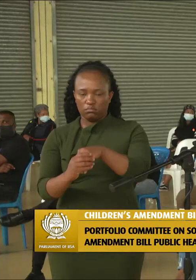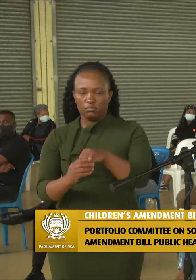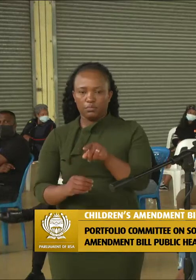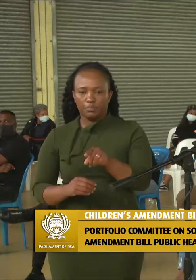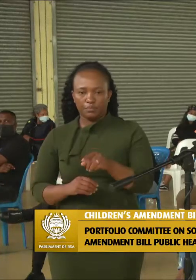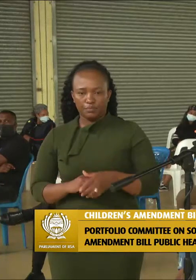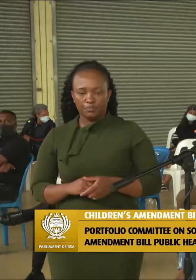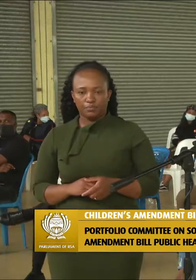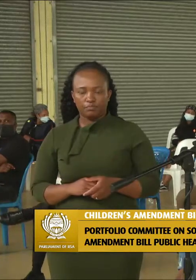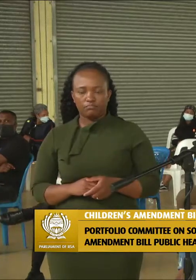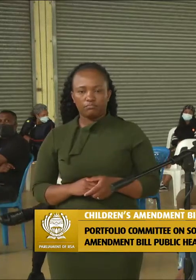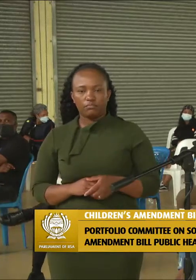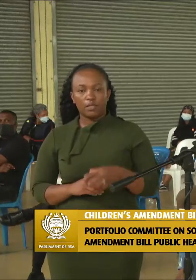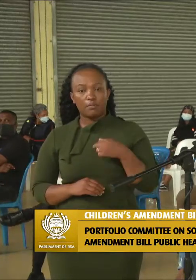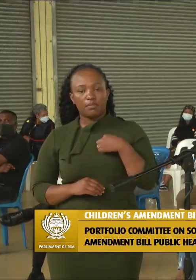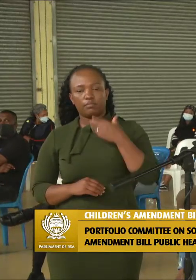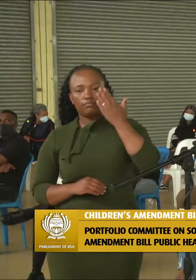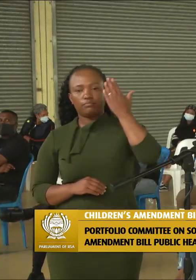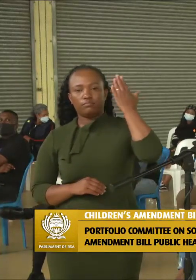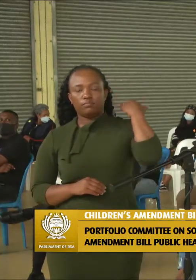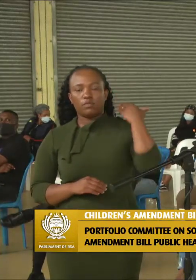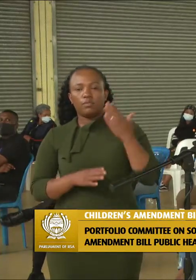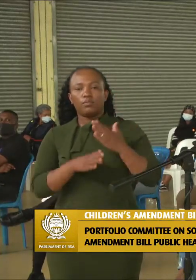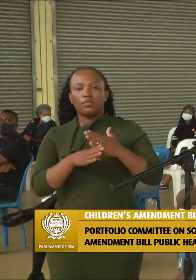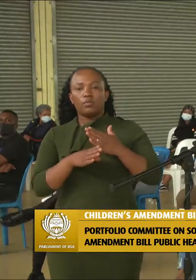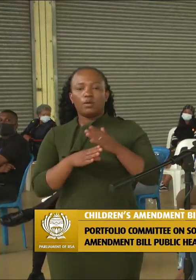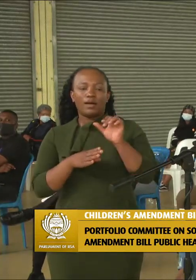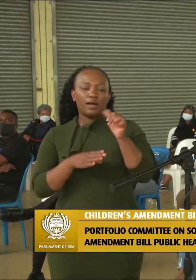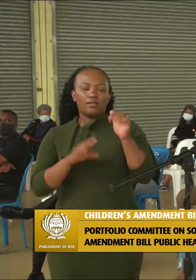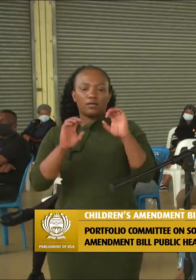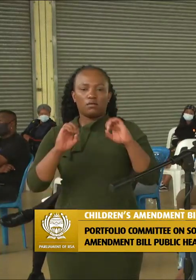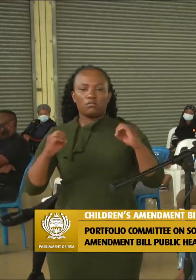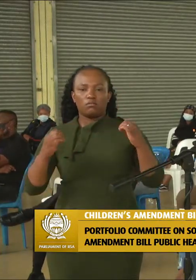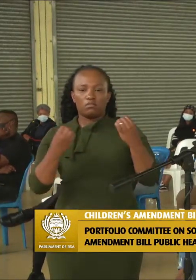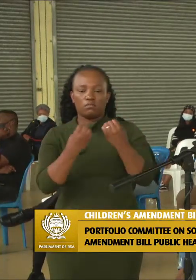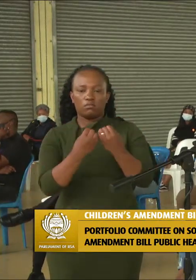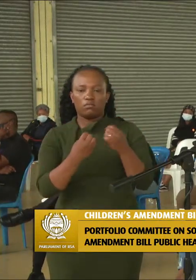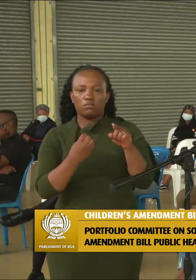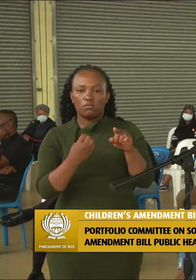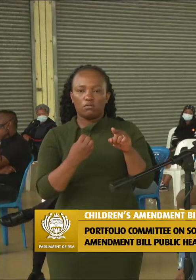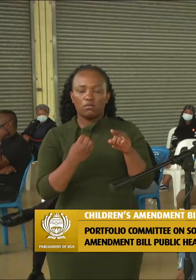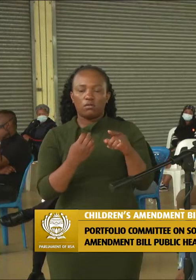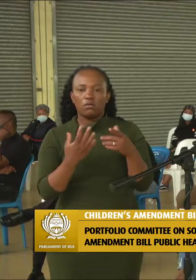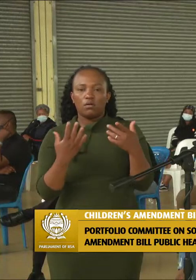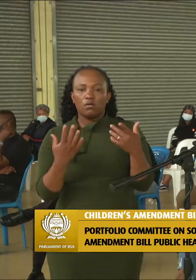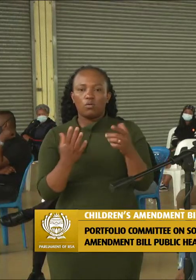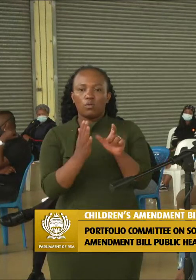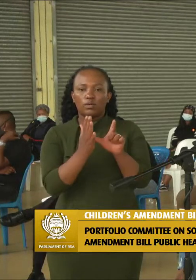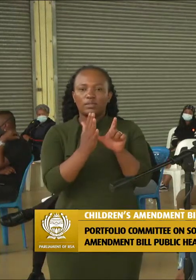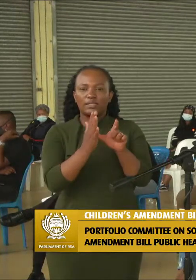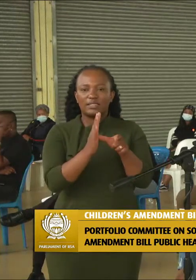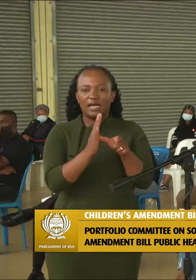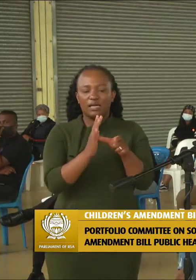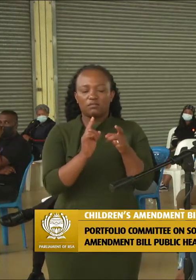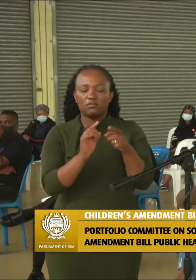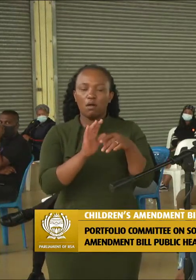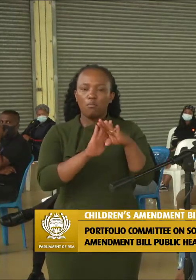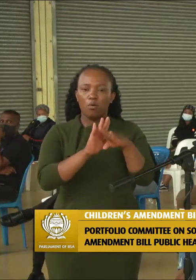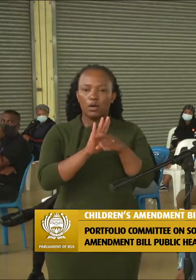years. But previously bengisebenza nenye organization la bengisebenza khona ukudesign ama programs